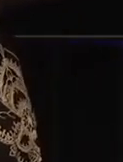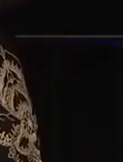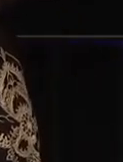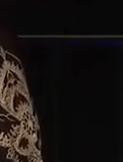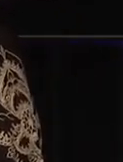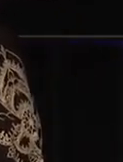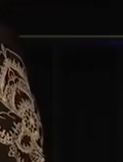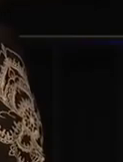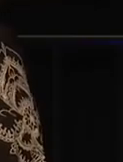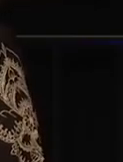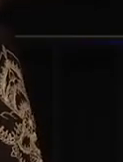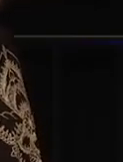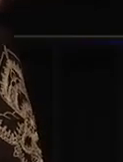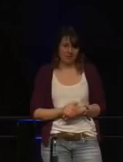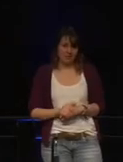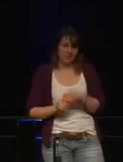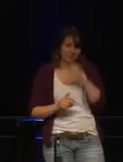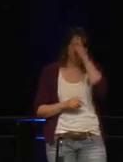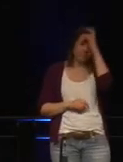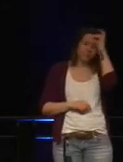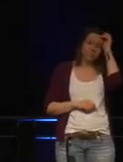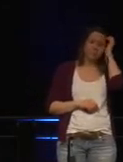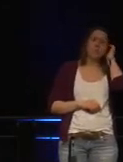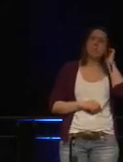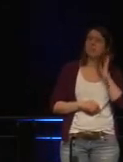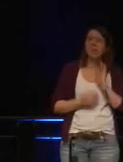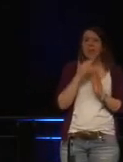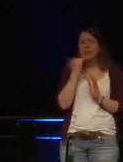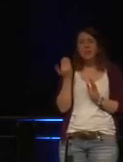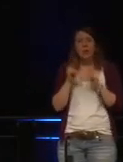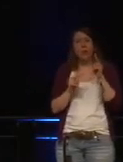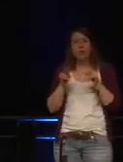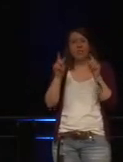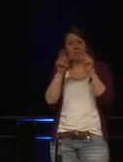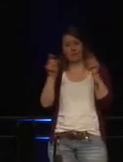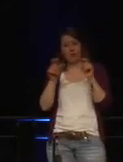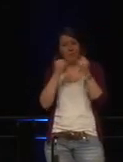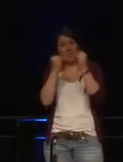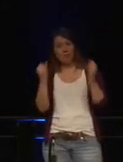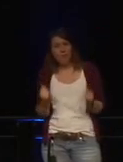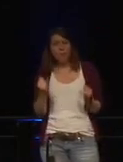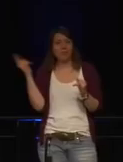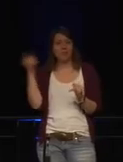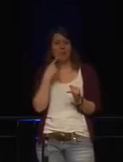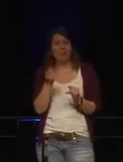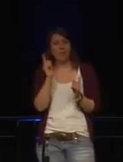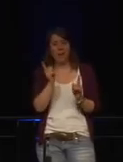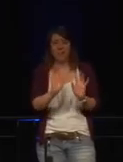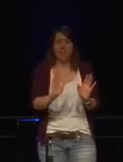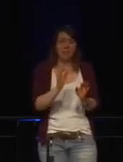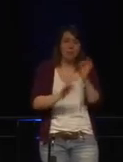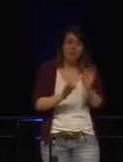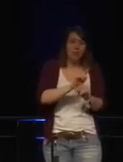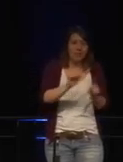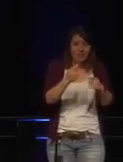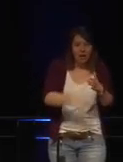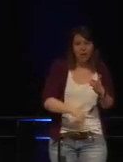porn ads. So, I would not recommend that for your child.